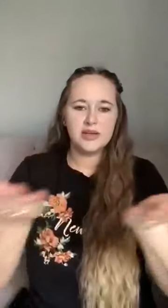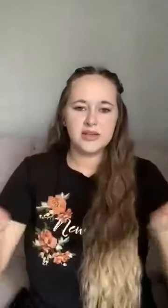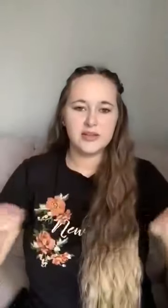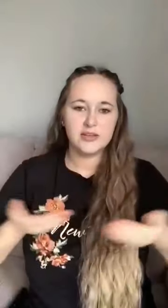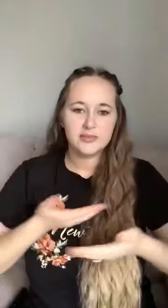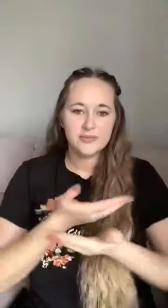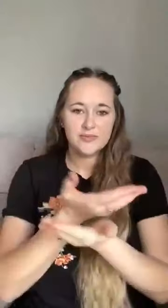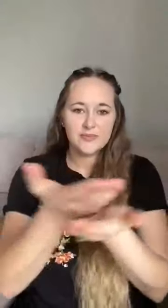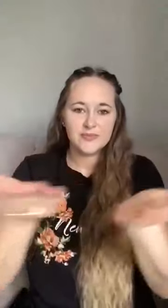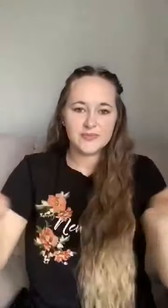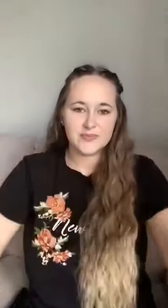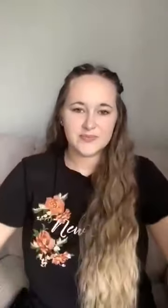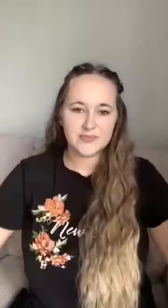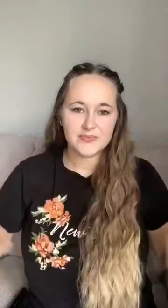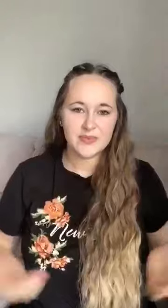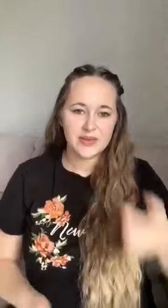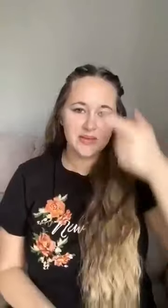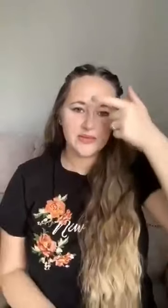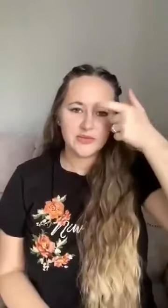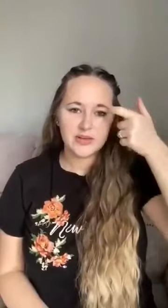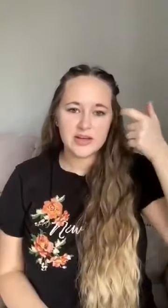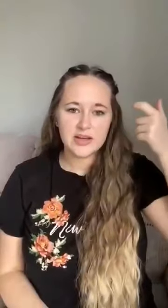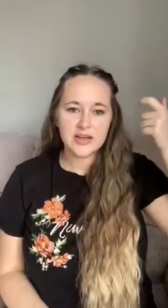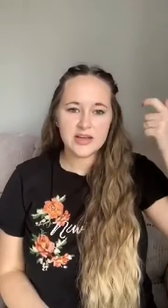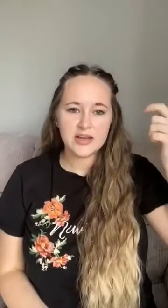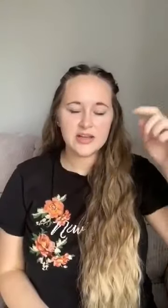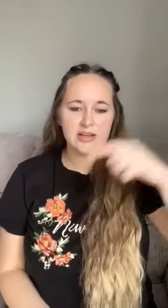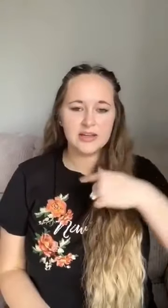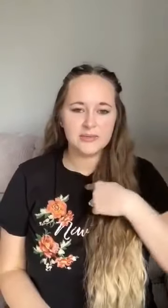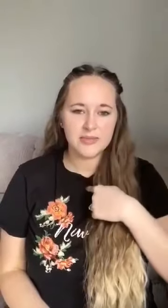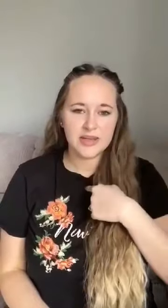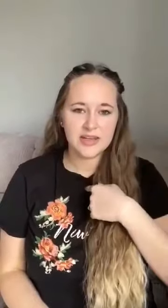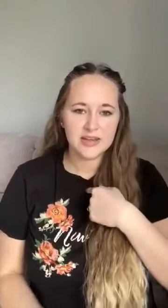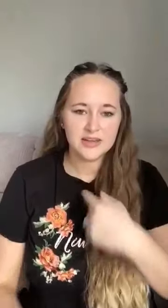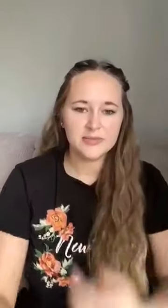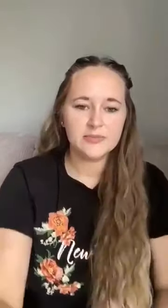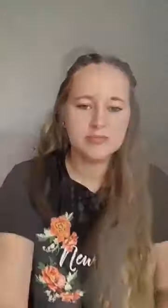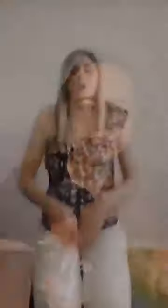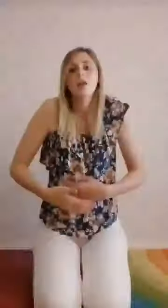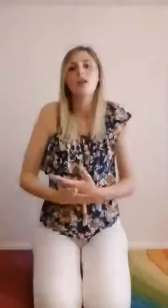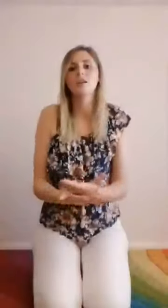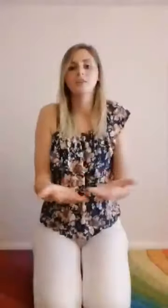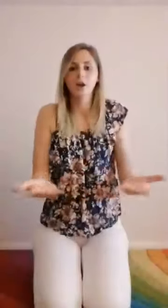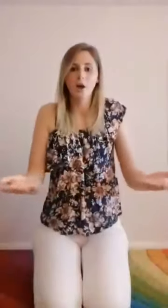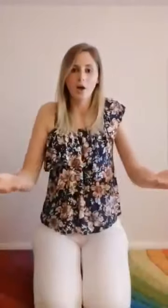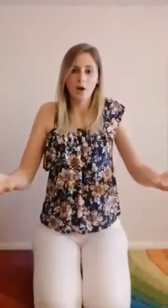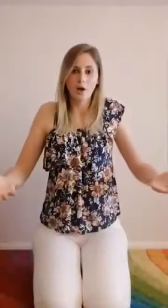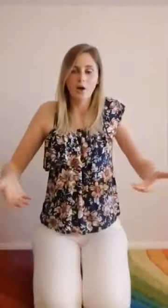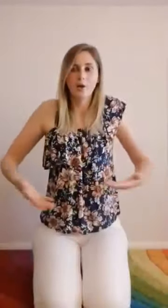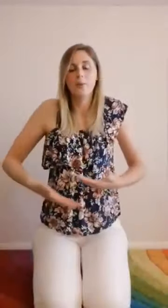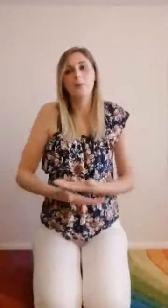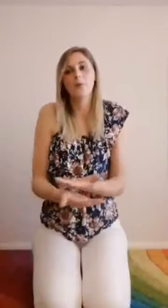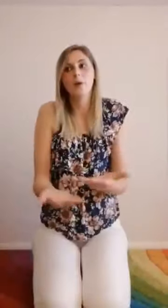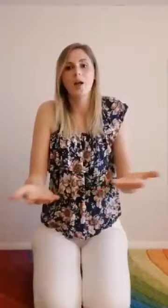where you'll find me Oh, somewhere